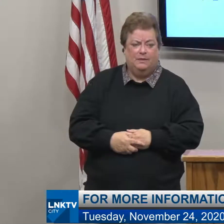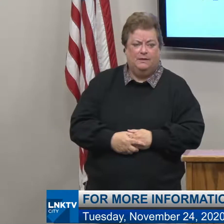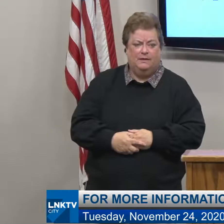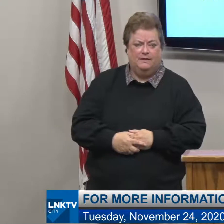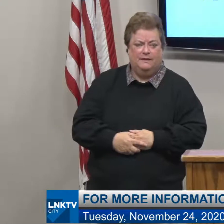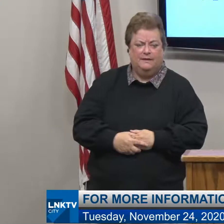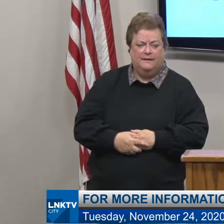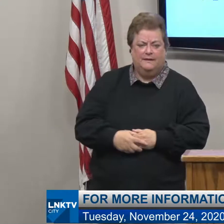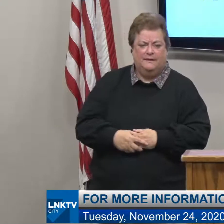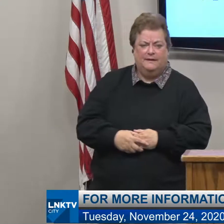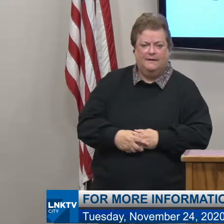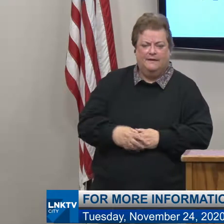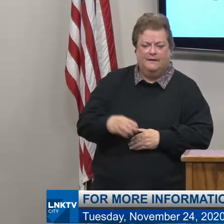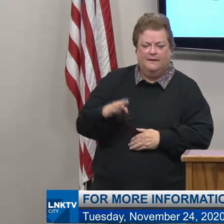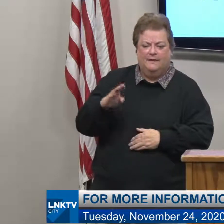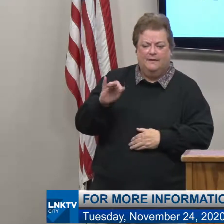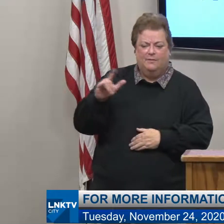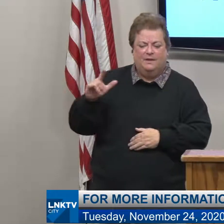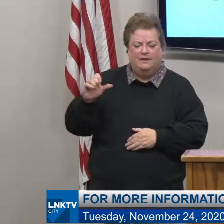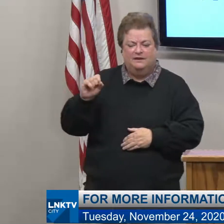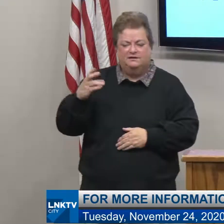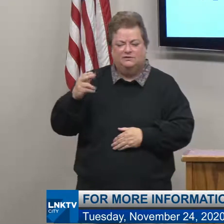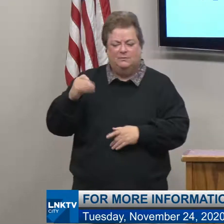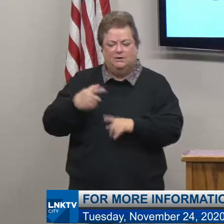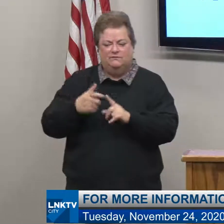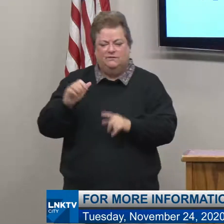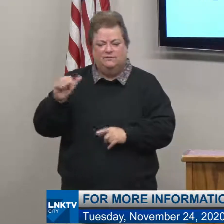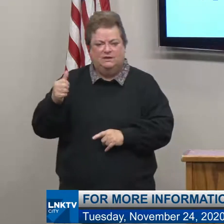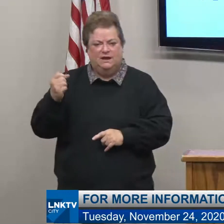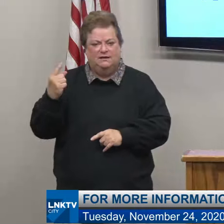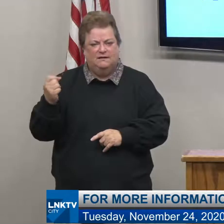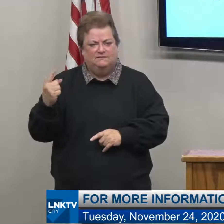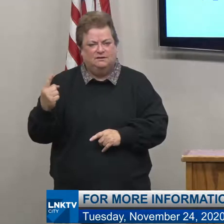Director Director, Lopez. this is Bill with 1011.